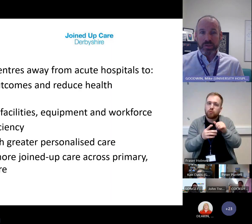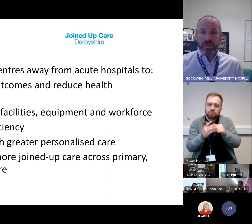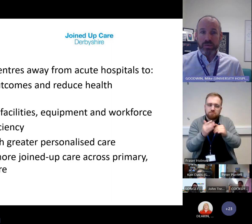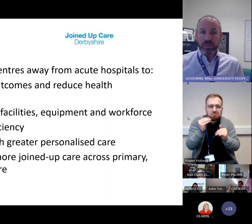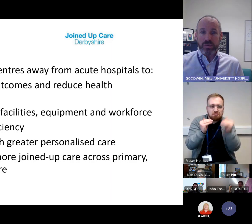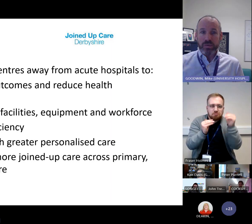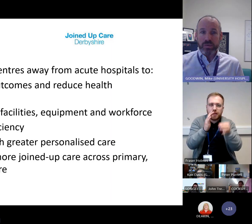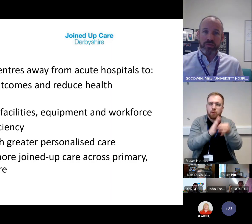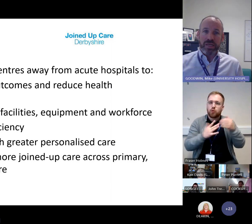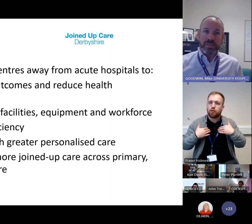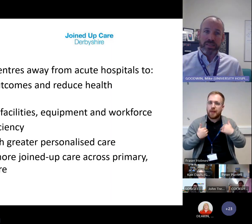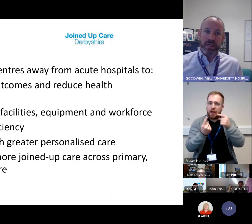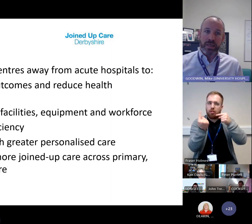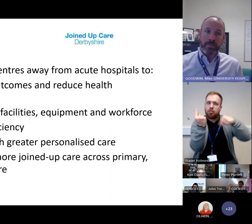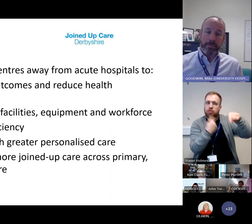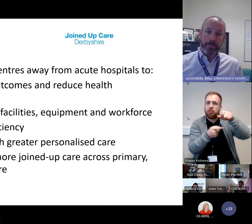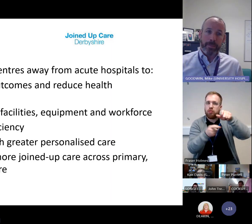inequalities was a